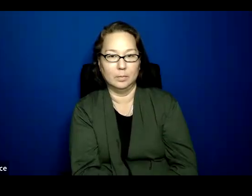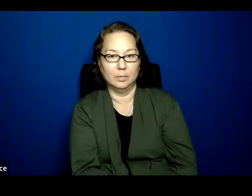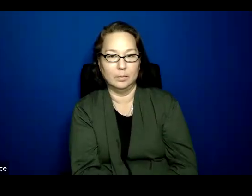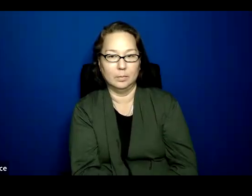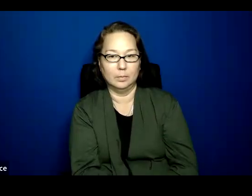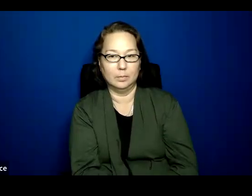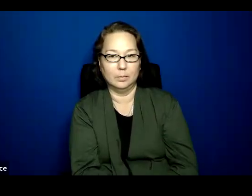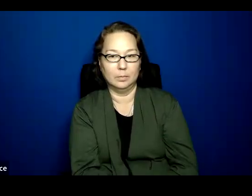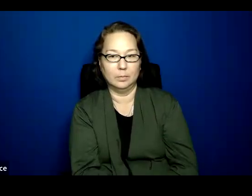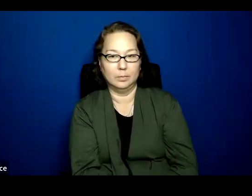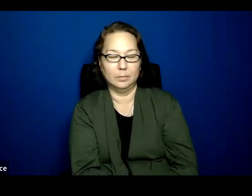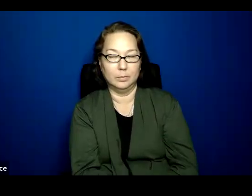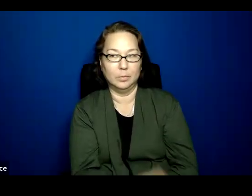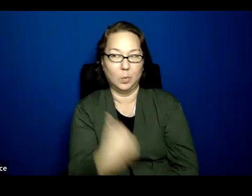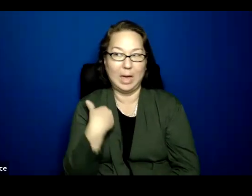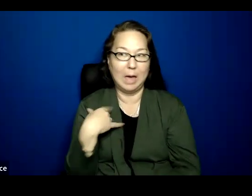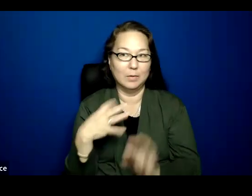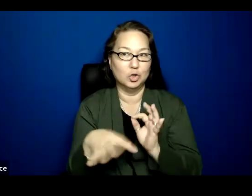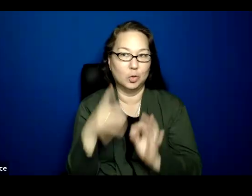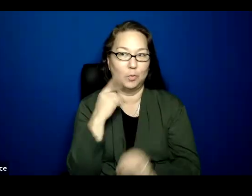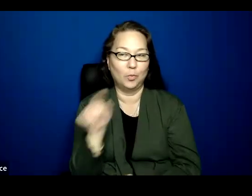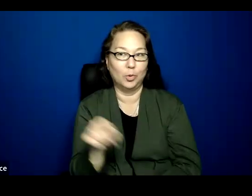support you. Yes.